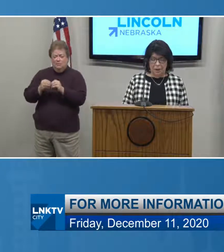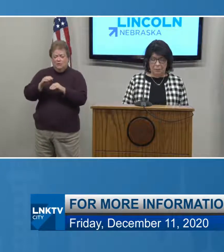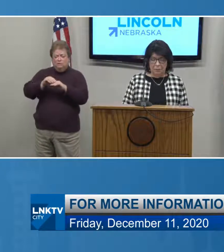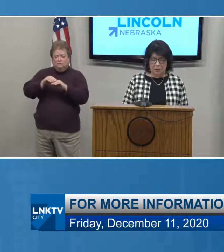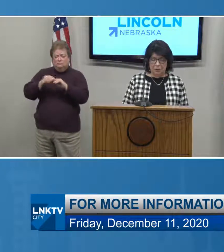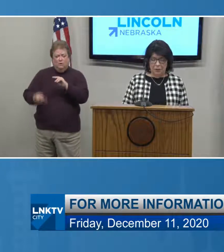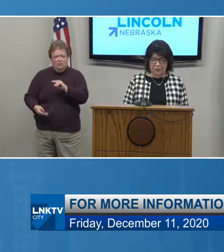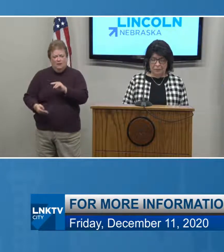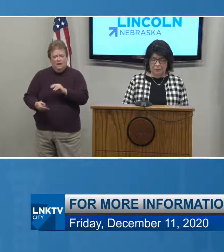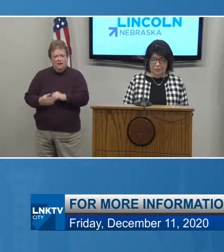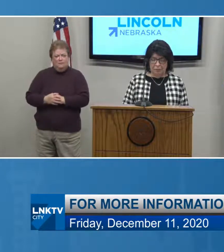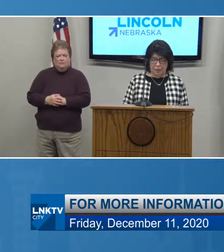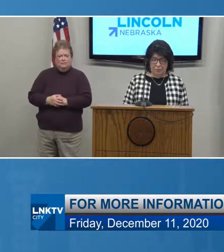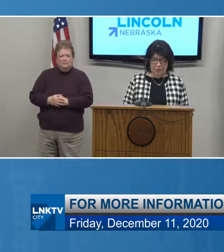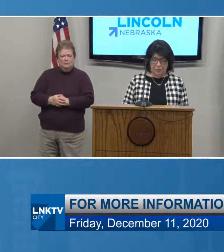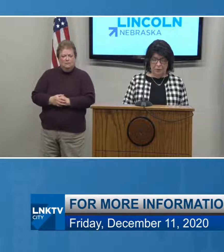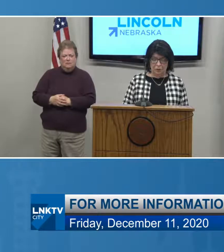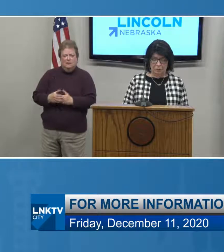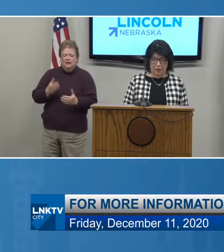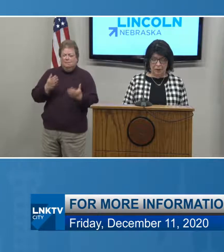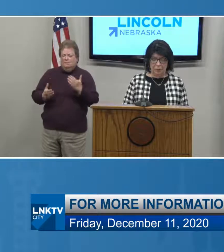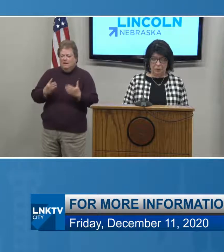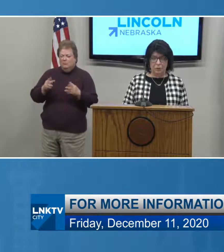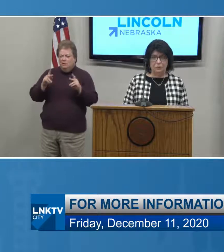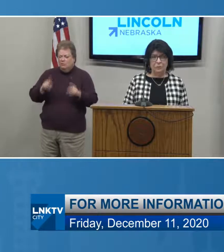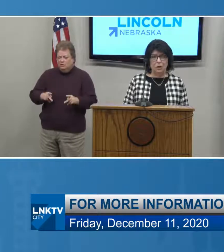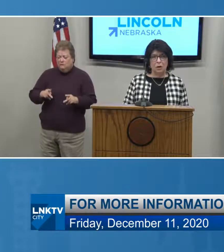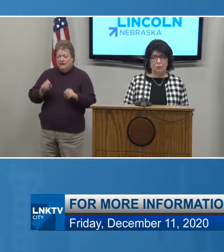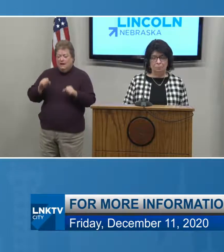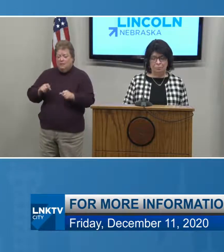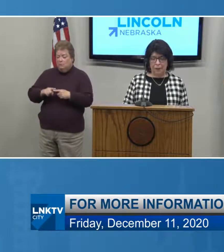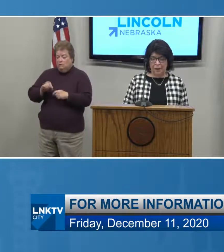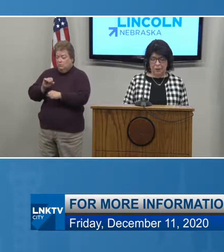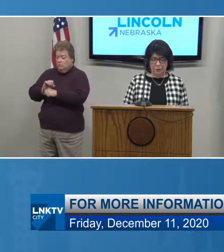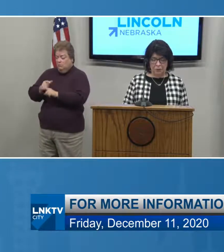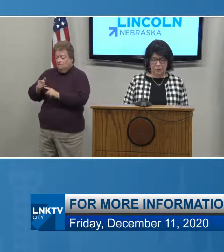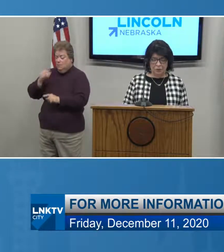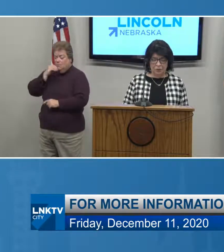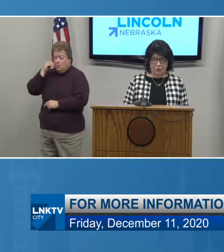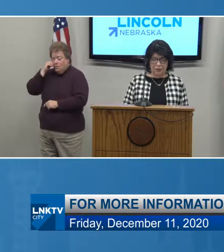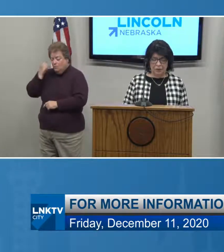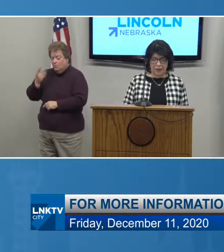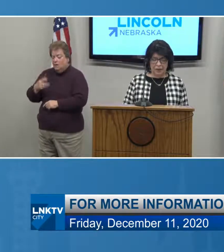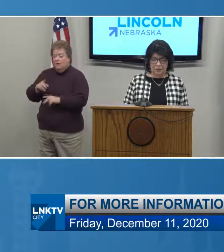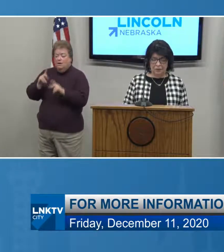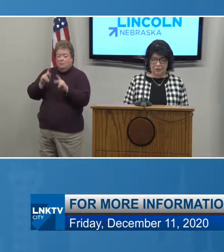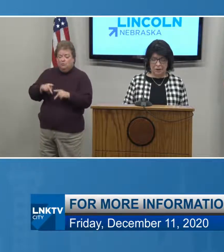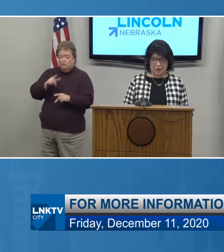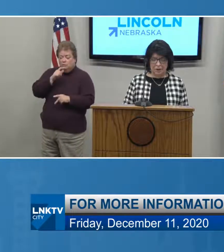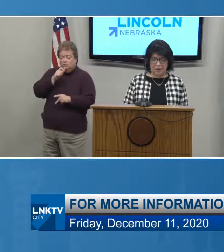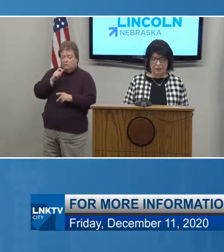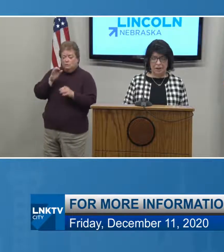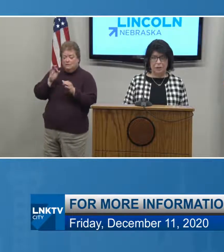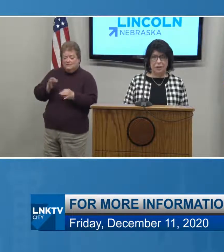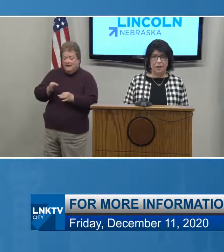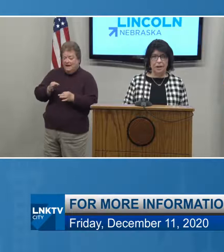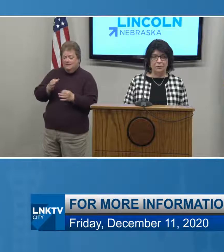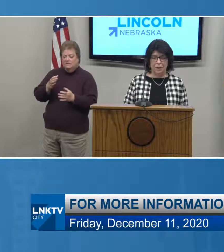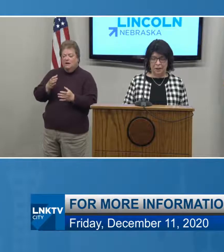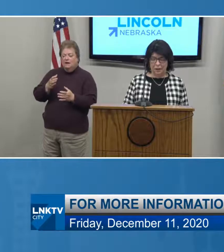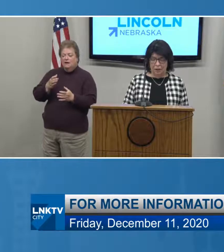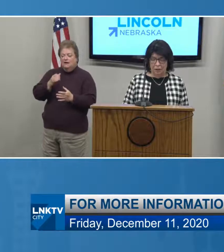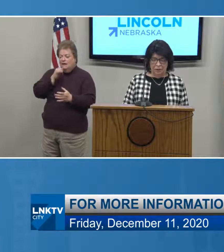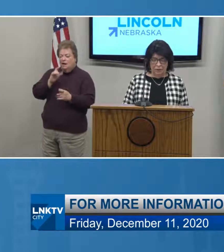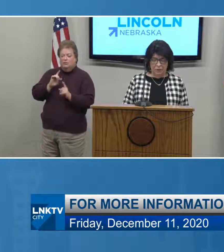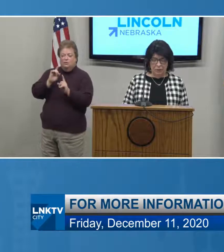It might be a person being able to work from home, a person who chooses not to attend an indoor